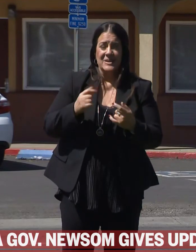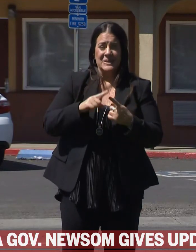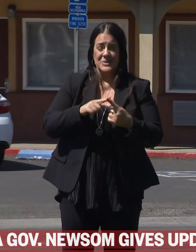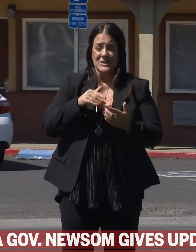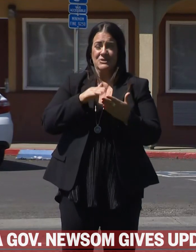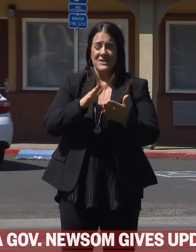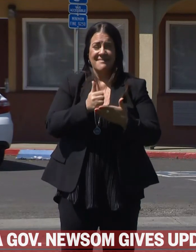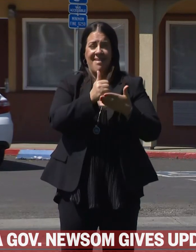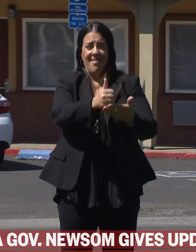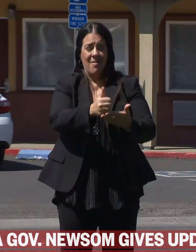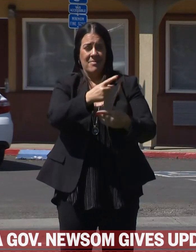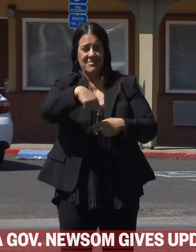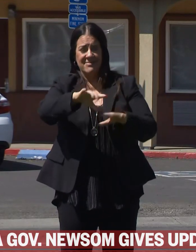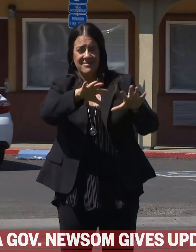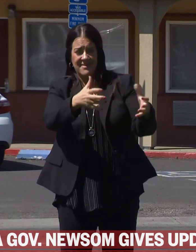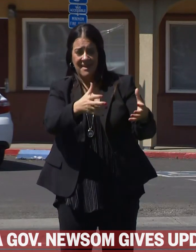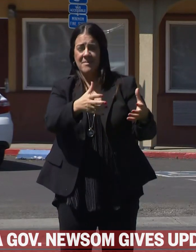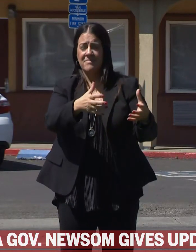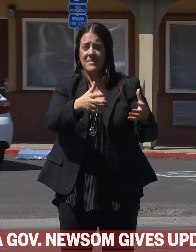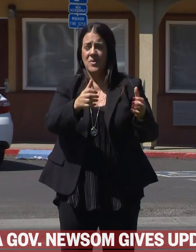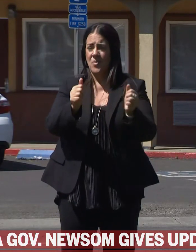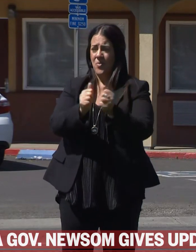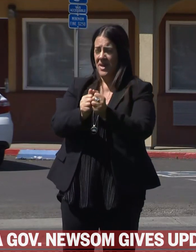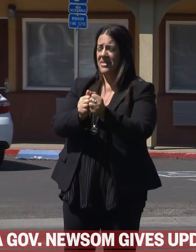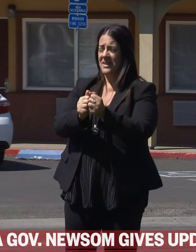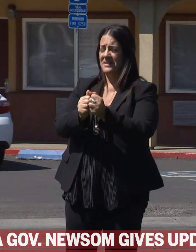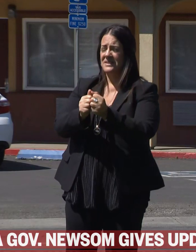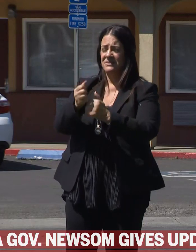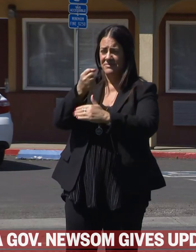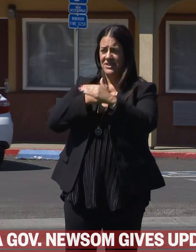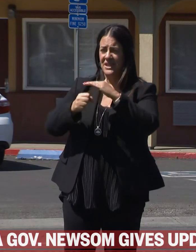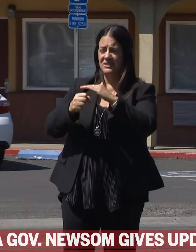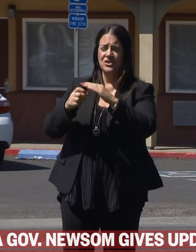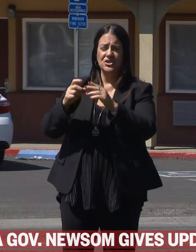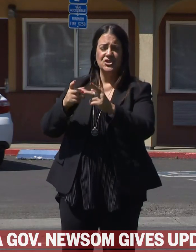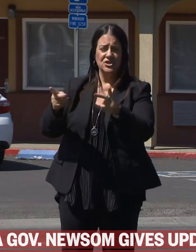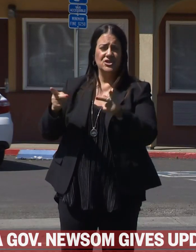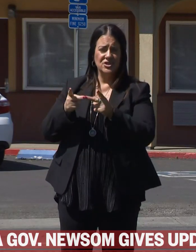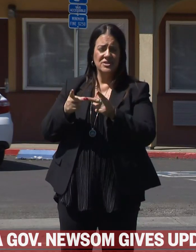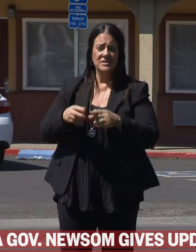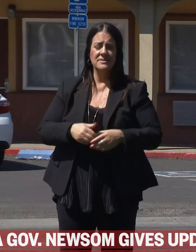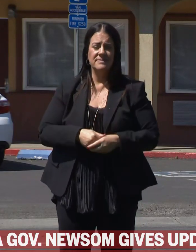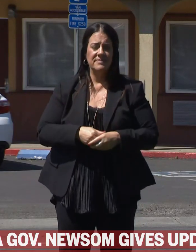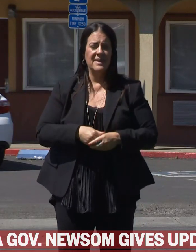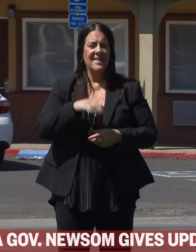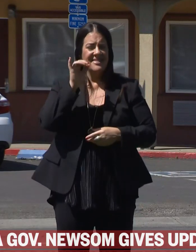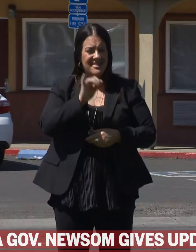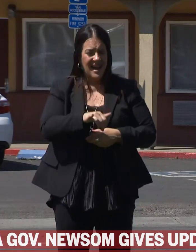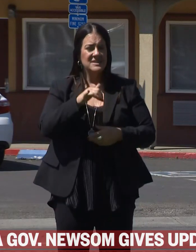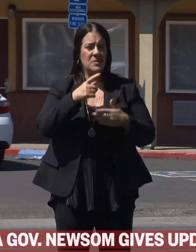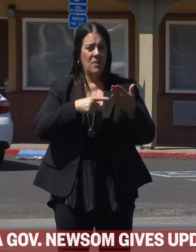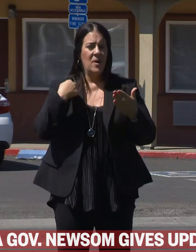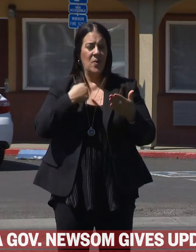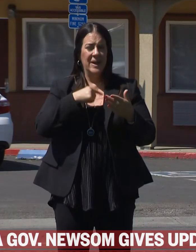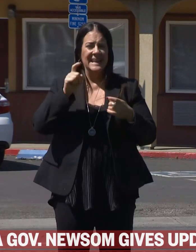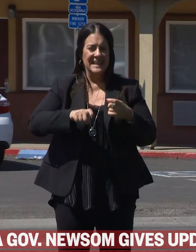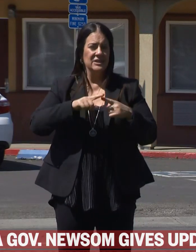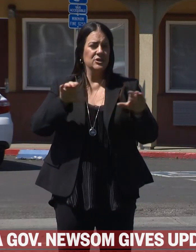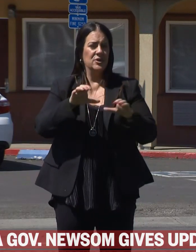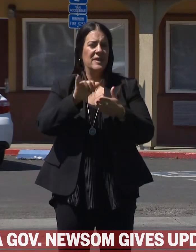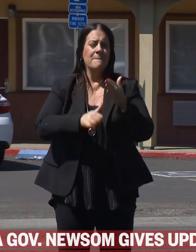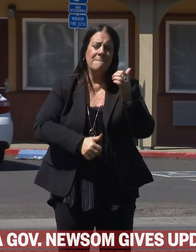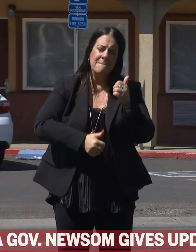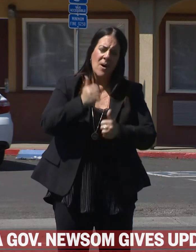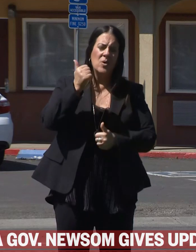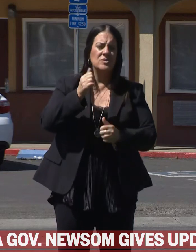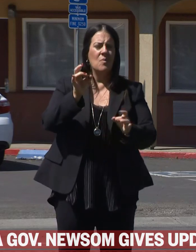we come out of this. That is the incredible opportunity we all have together during this most